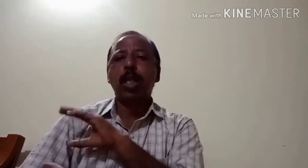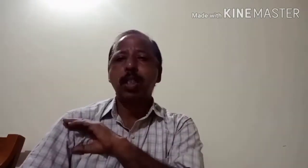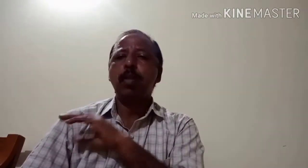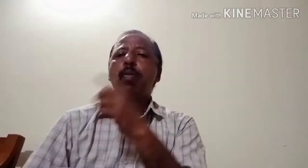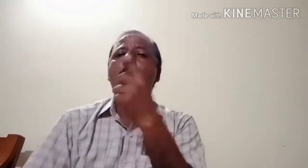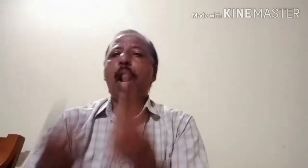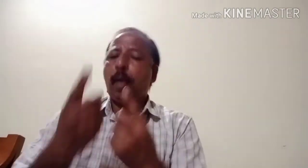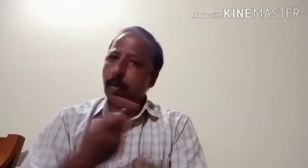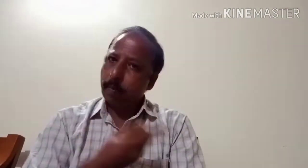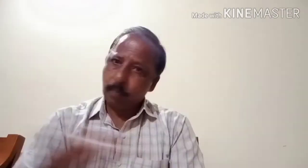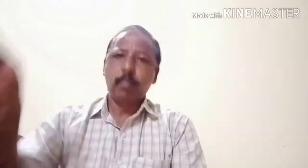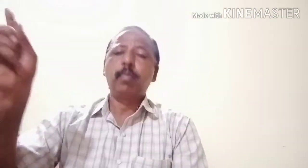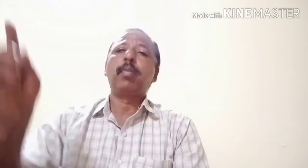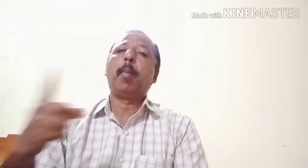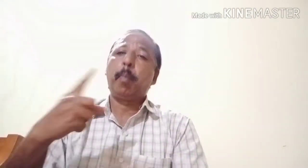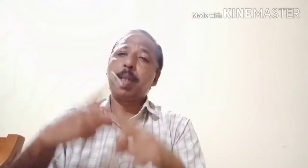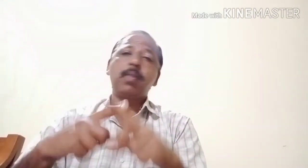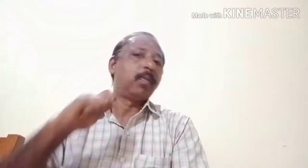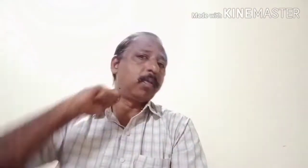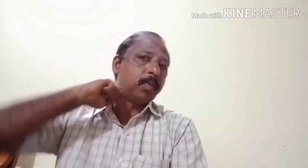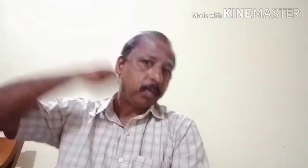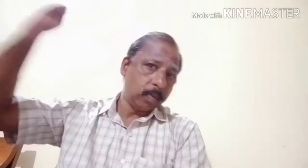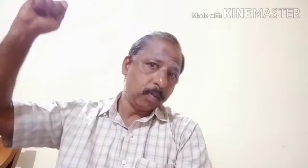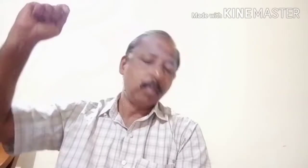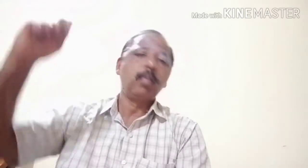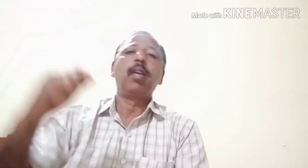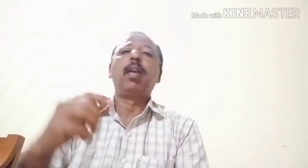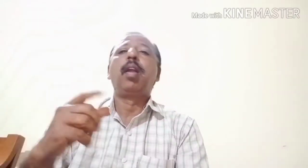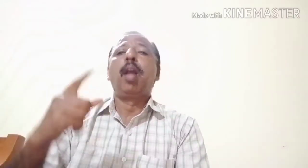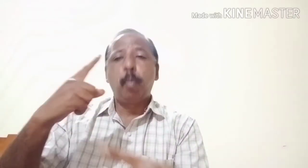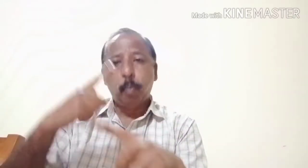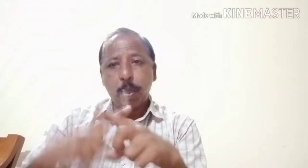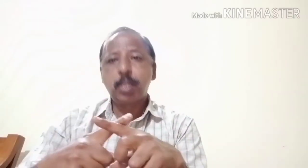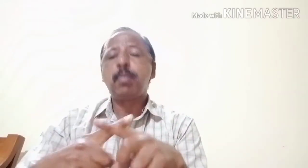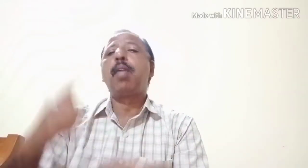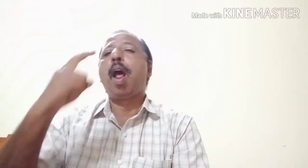Mumbai police get three days of time to submit a report in Supreme Court.